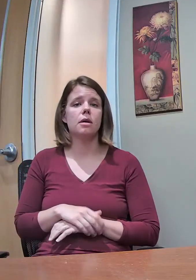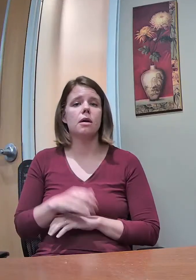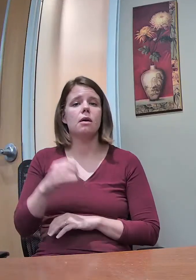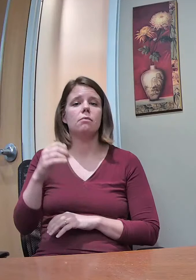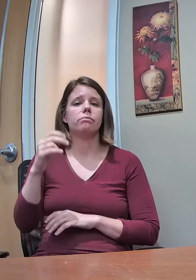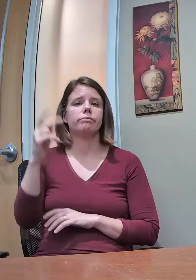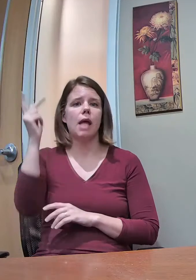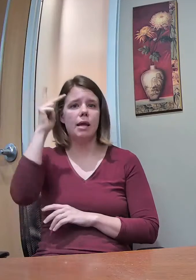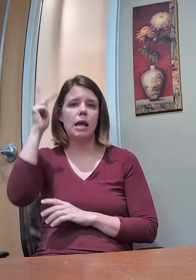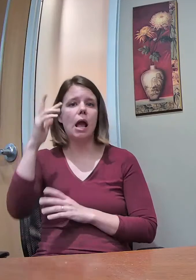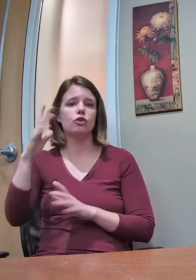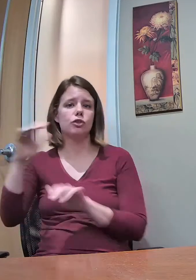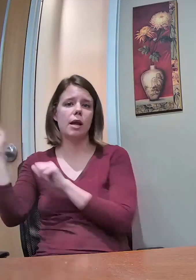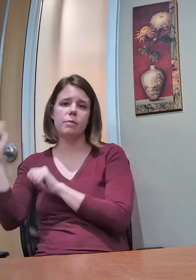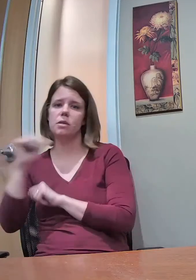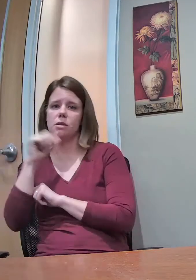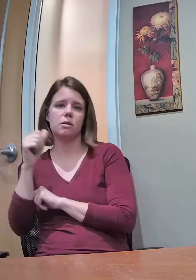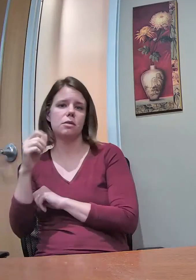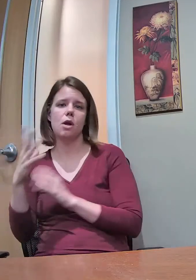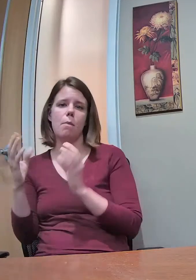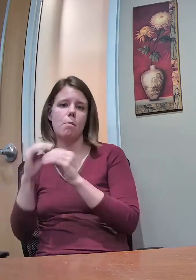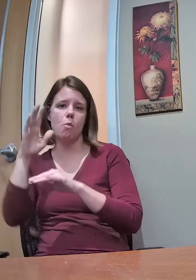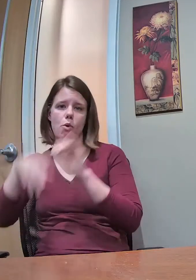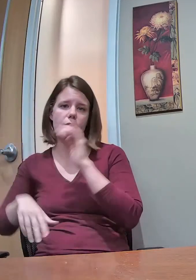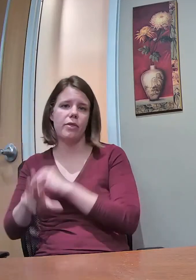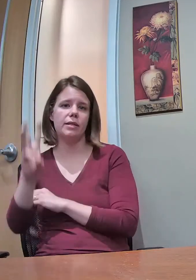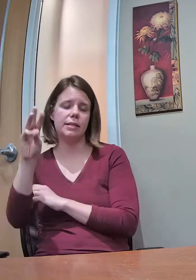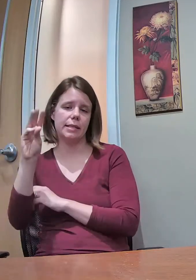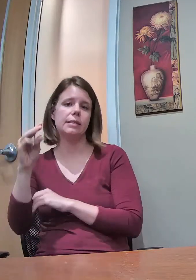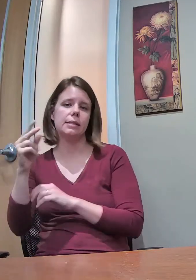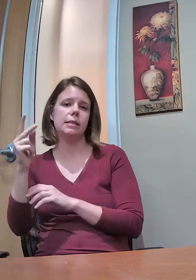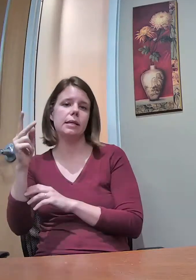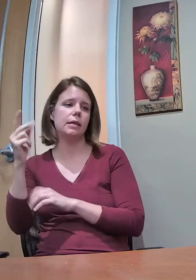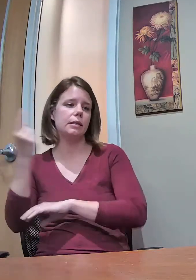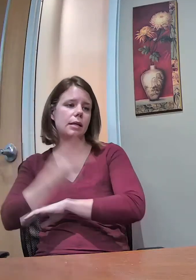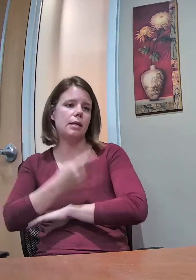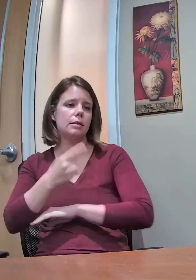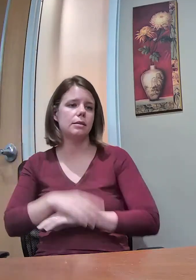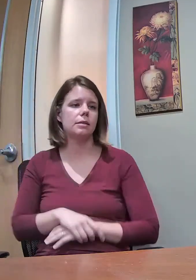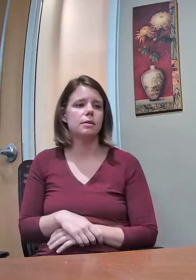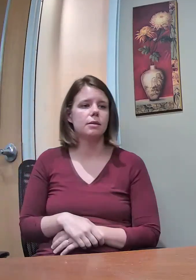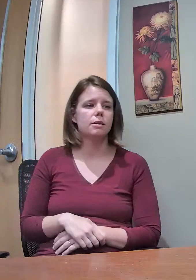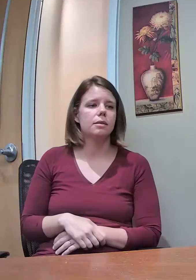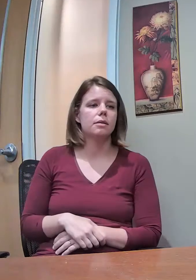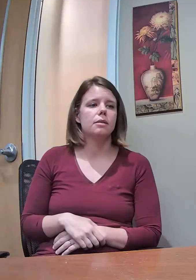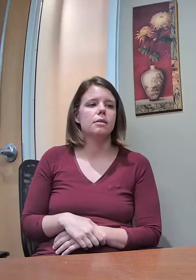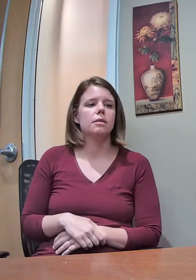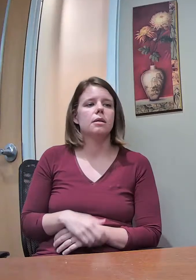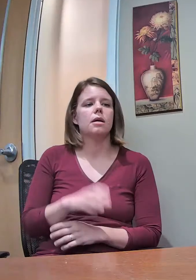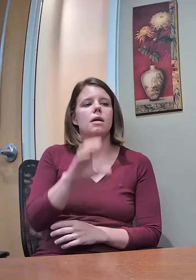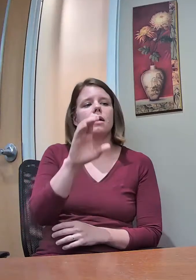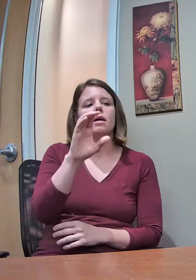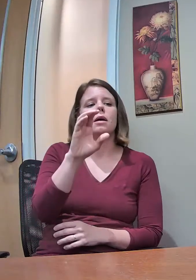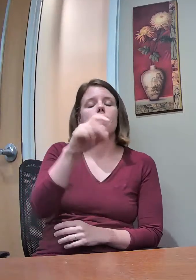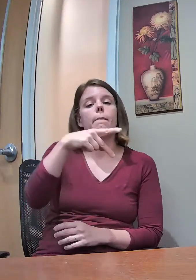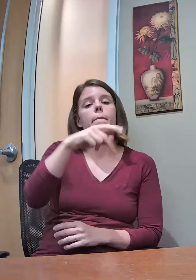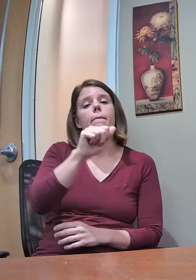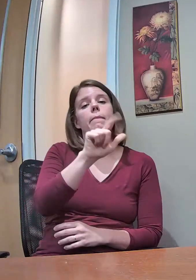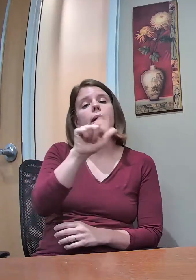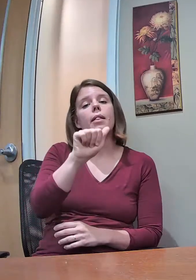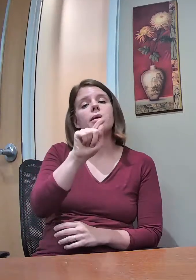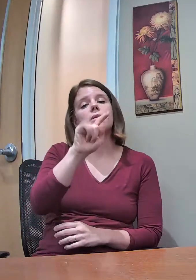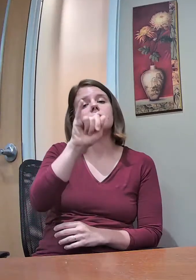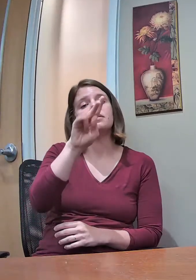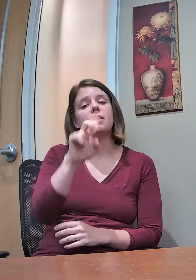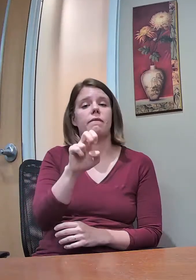days. So we have what's called compassionate and palliative absences, single day, which is less